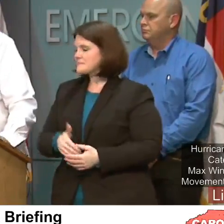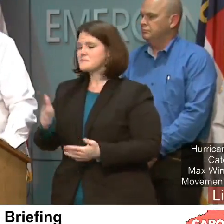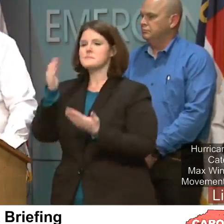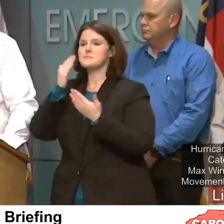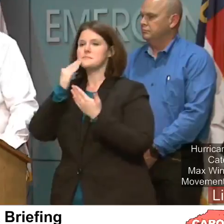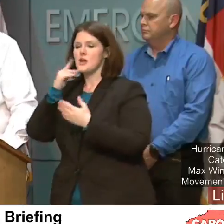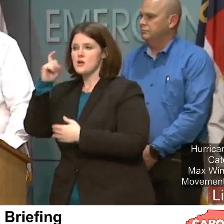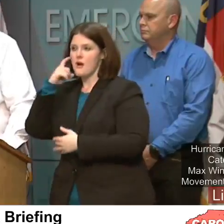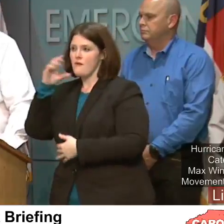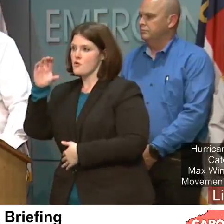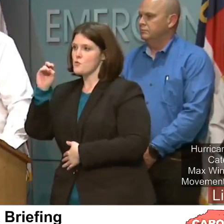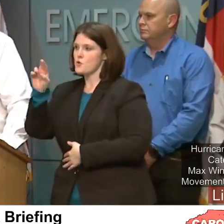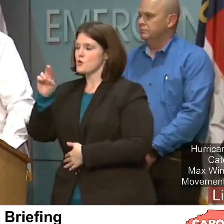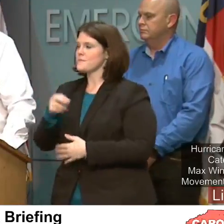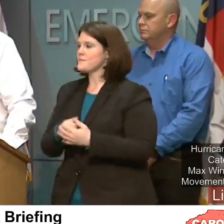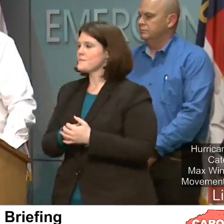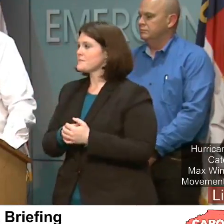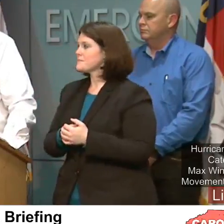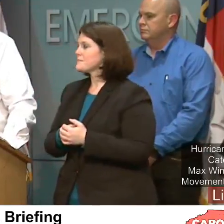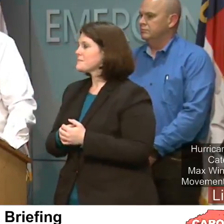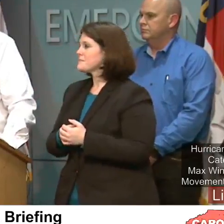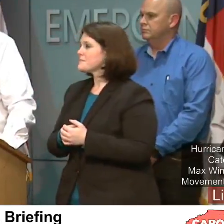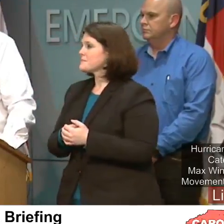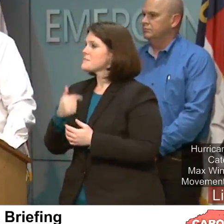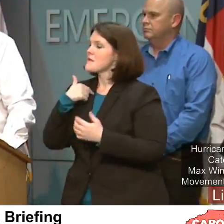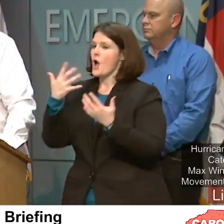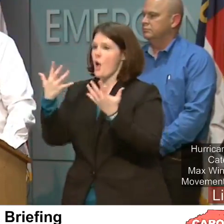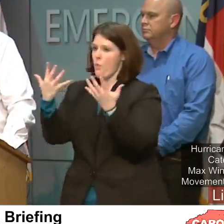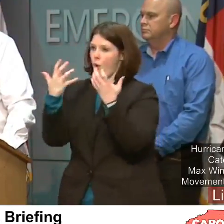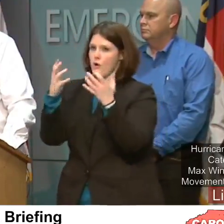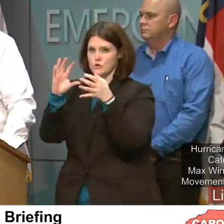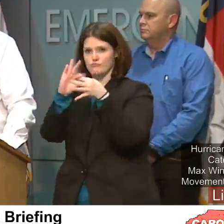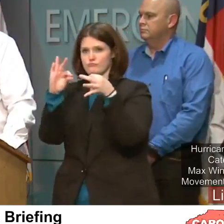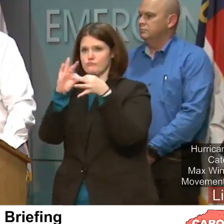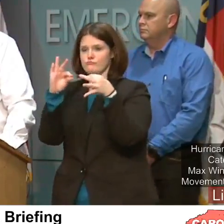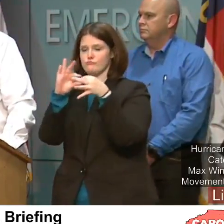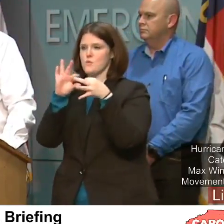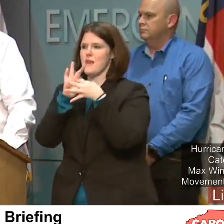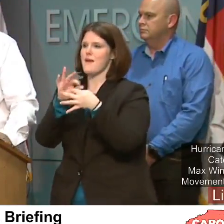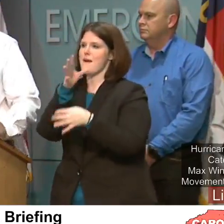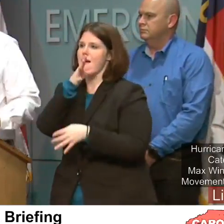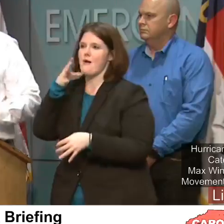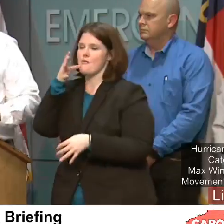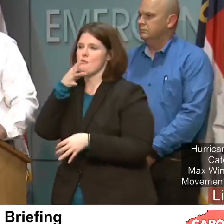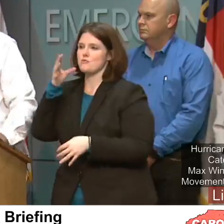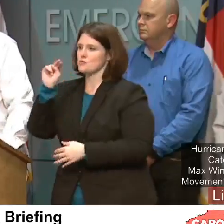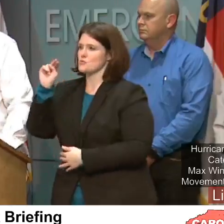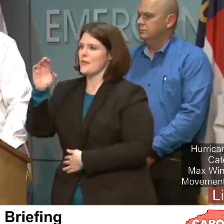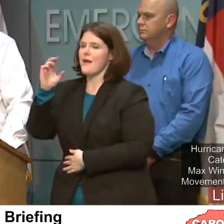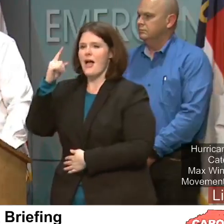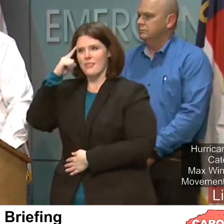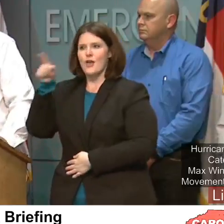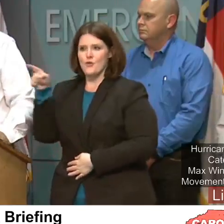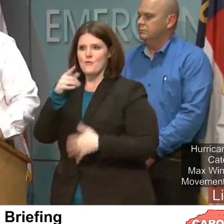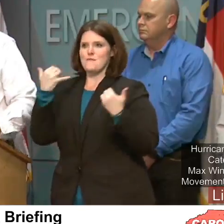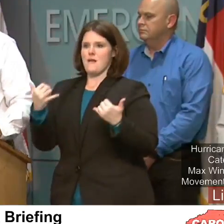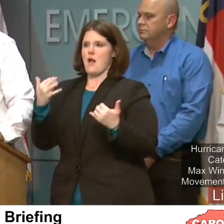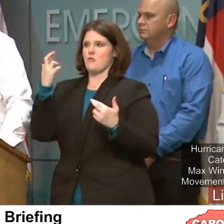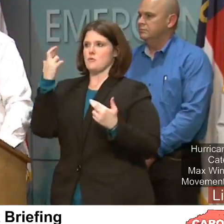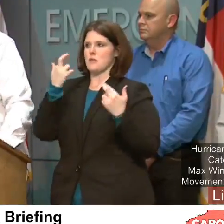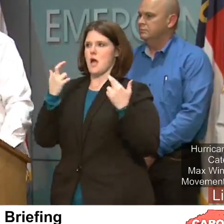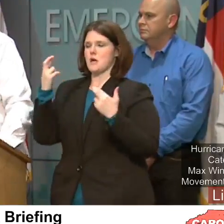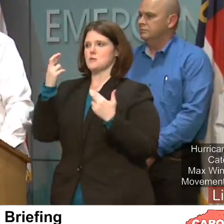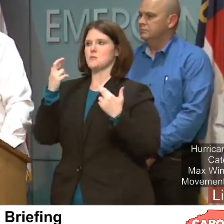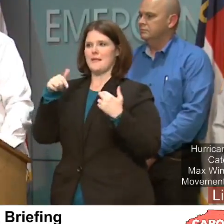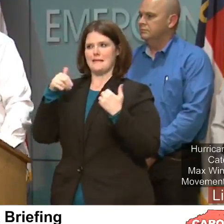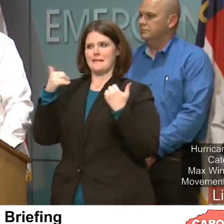Thank you, Governor Cooper. I want to give you a little update on agriculture in North Carolina. I think you realize that this is the fall